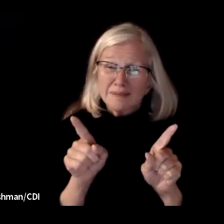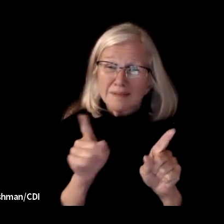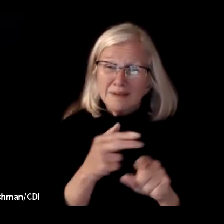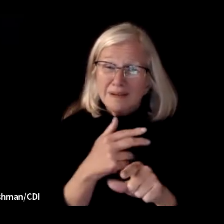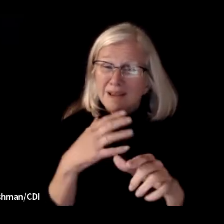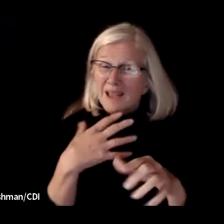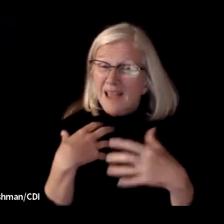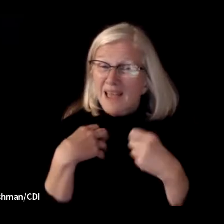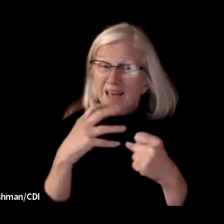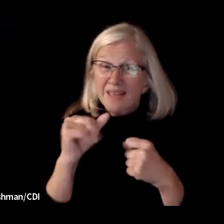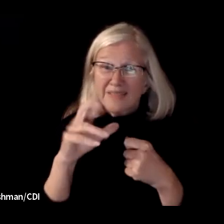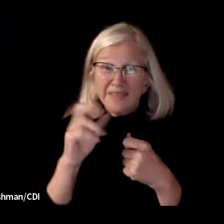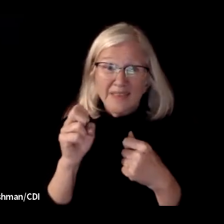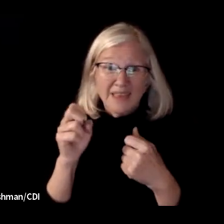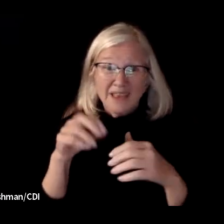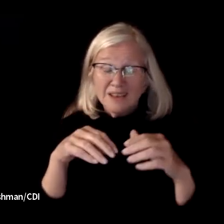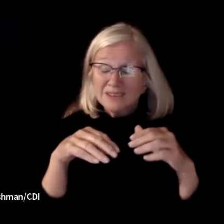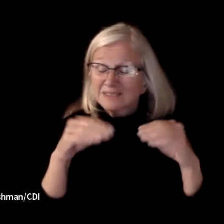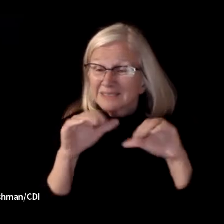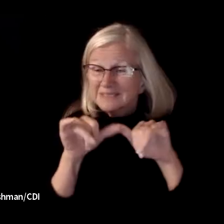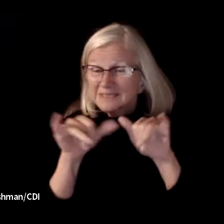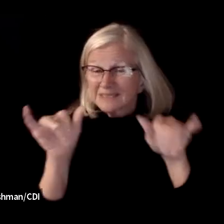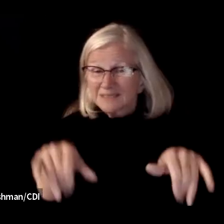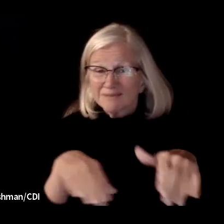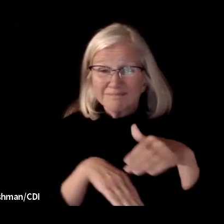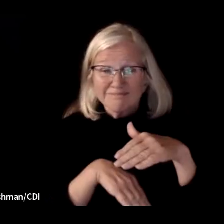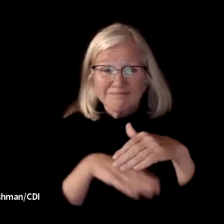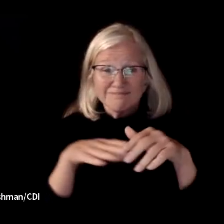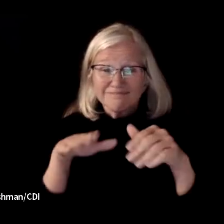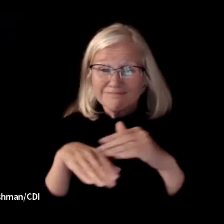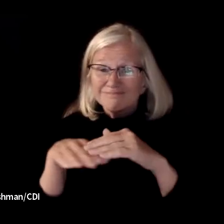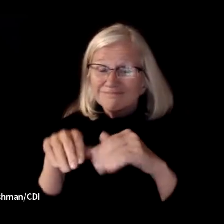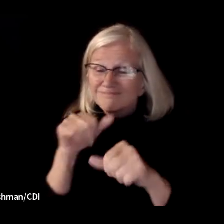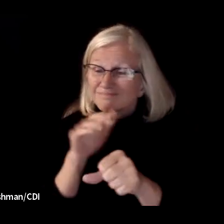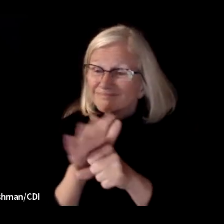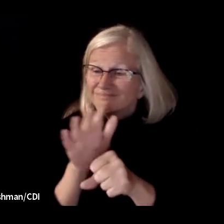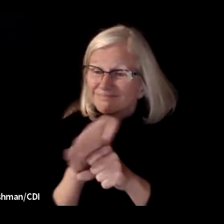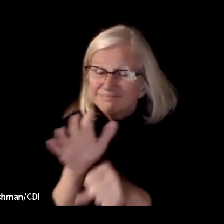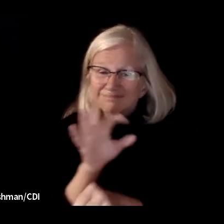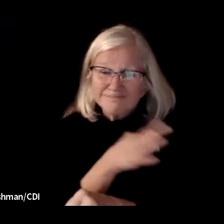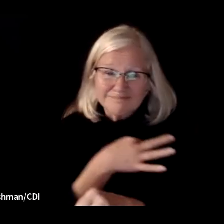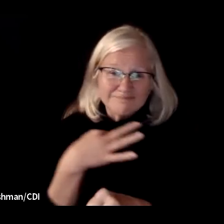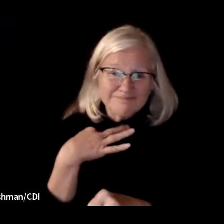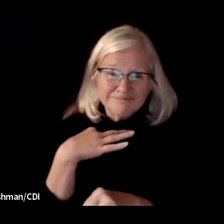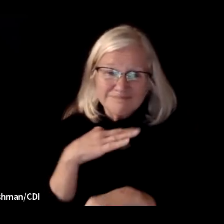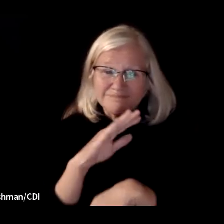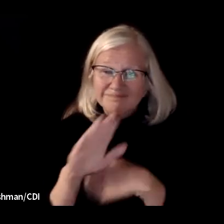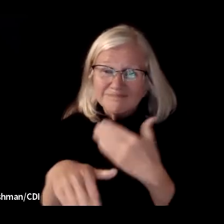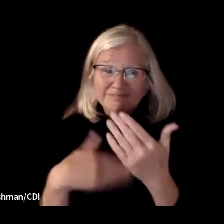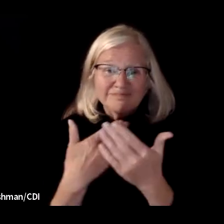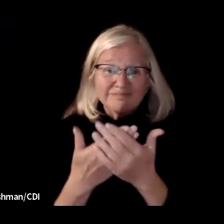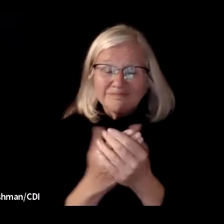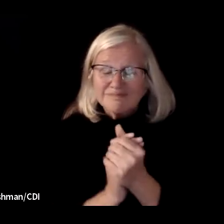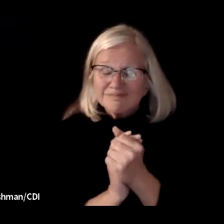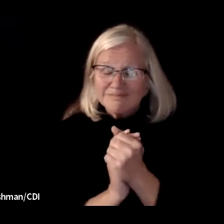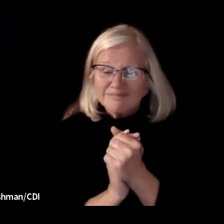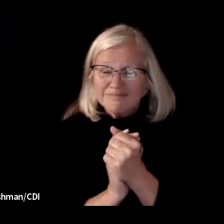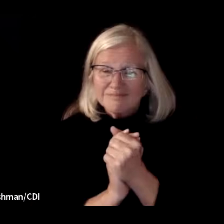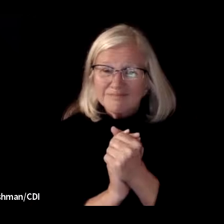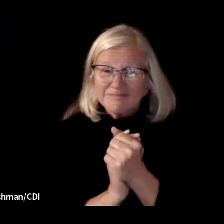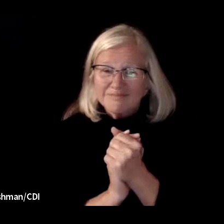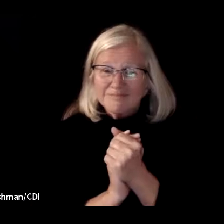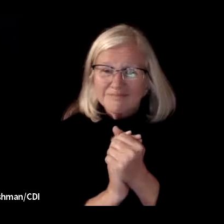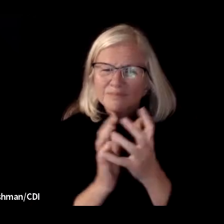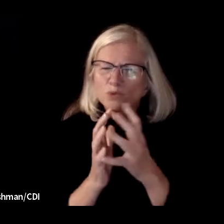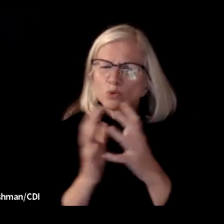nation is struggling with a shortage of staff in virtually every discipline. This is putting a significant strain on our system,